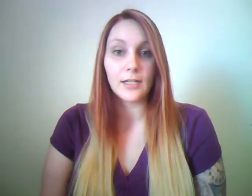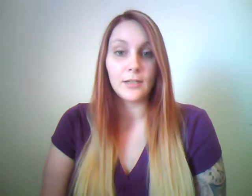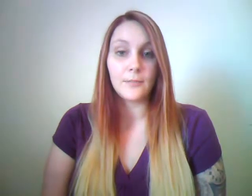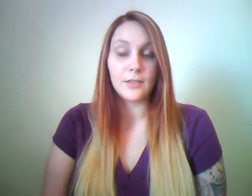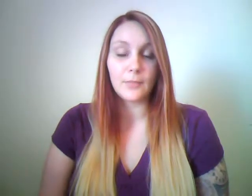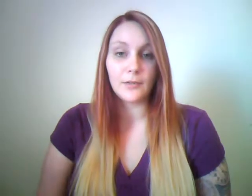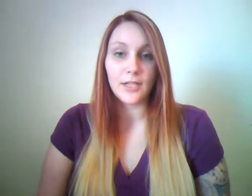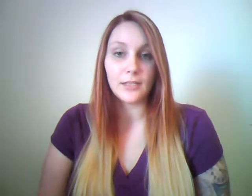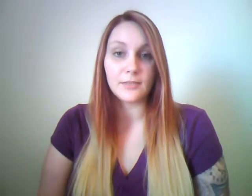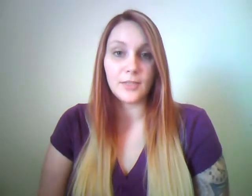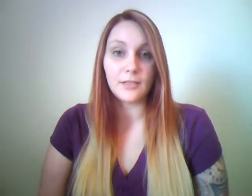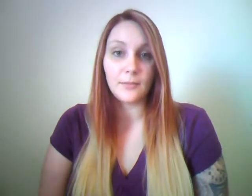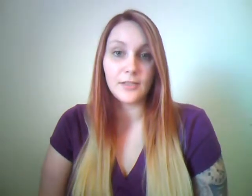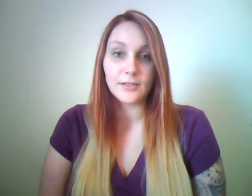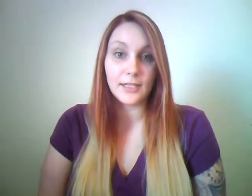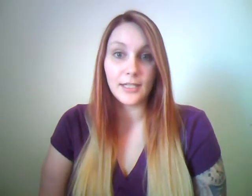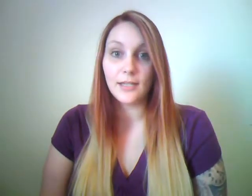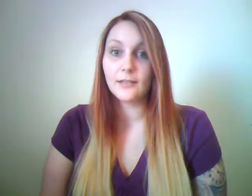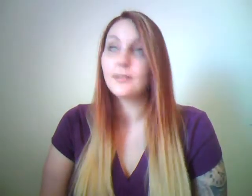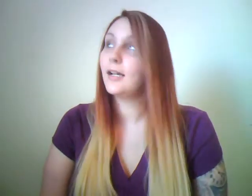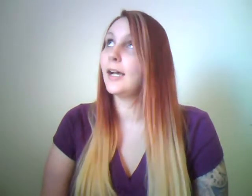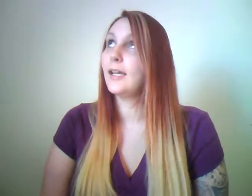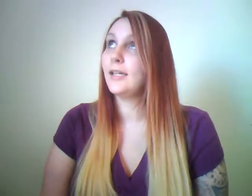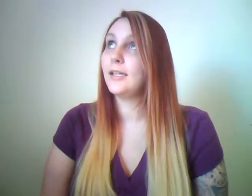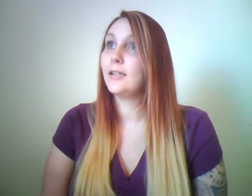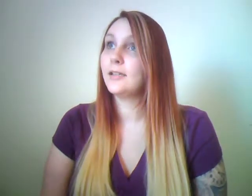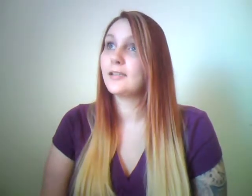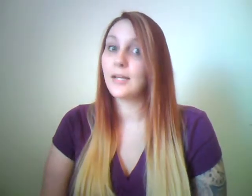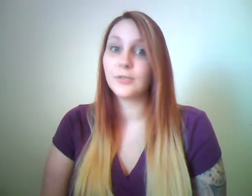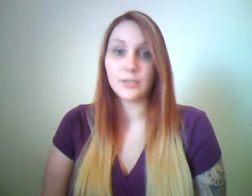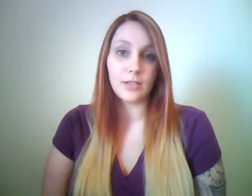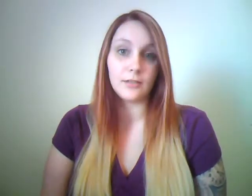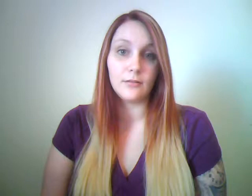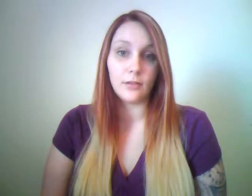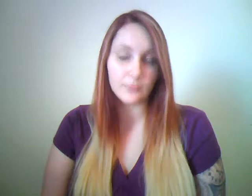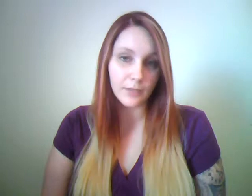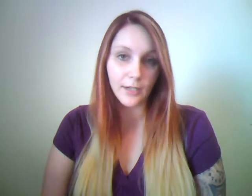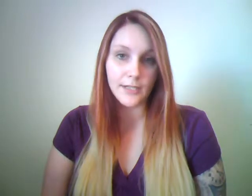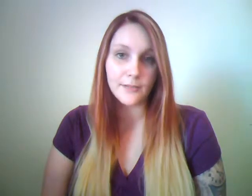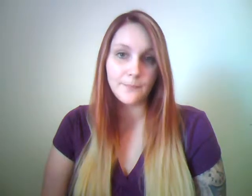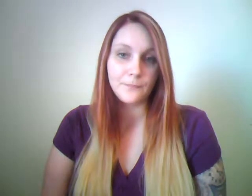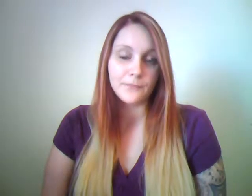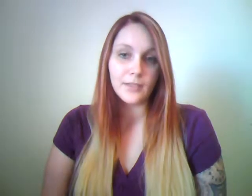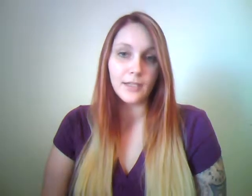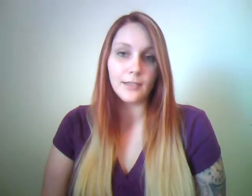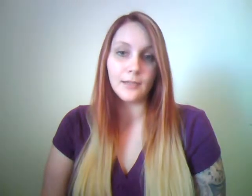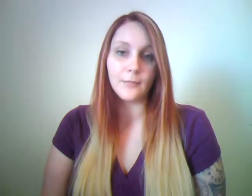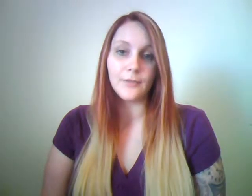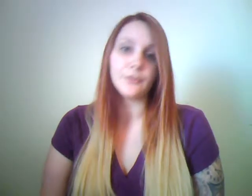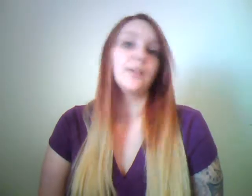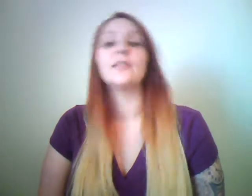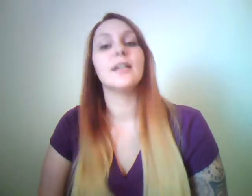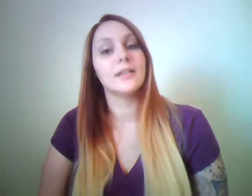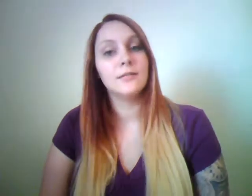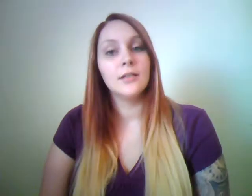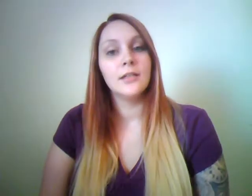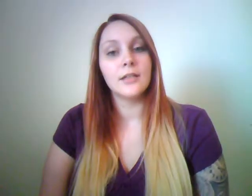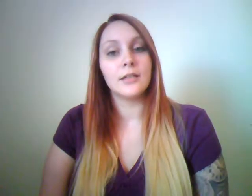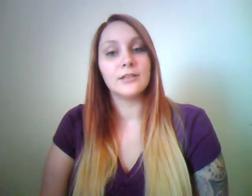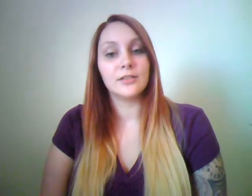and my right hand is my dominant signing hand, I establish God on my right. If you're left-handed, I'd suggest to do